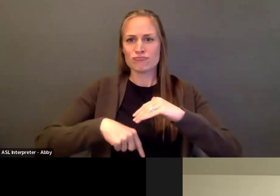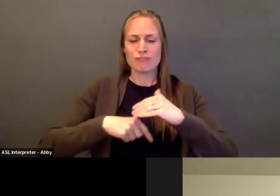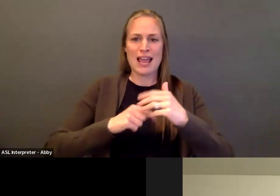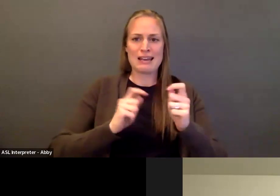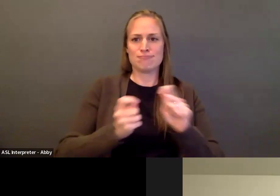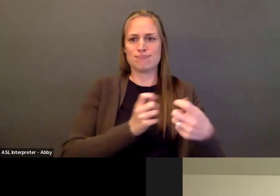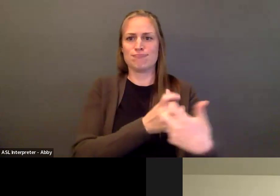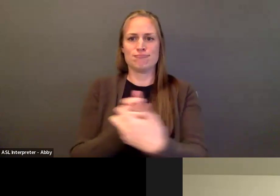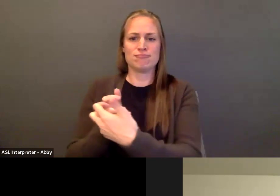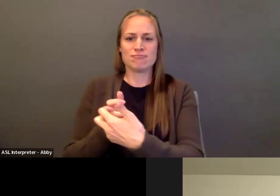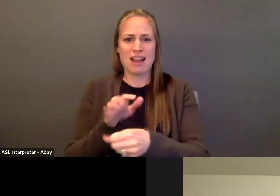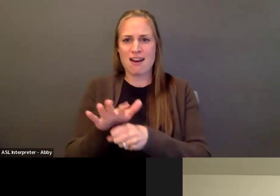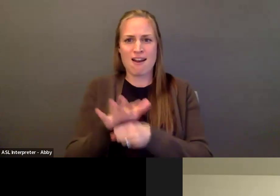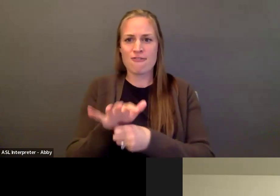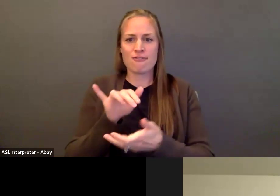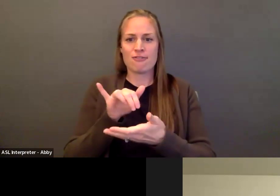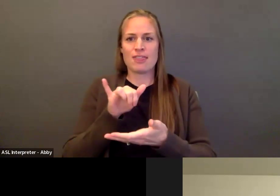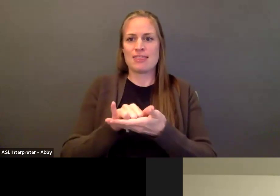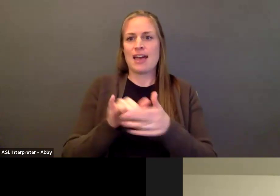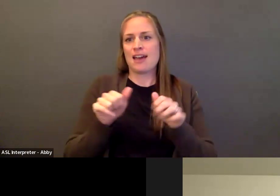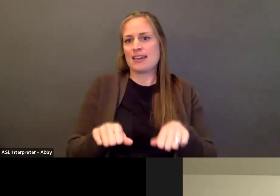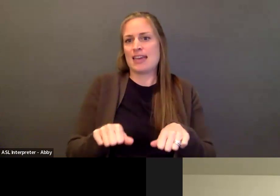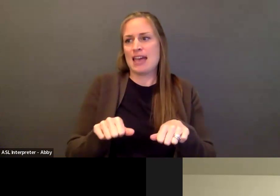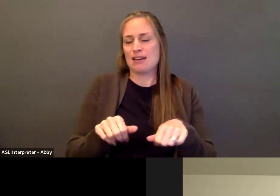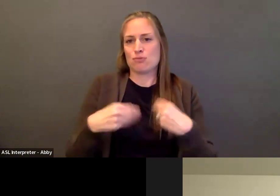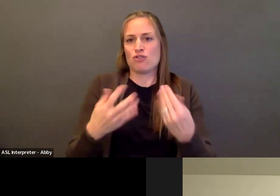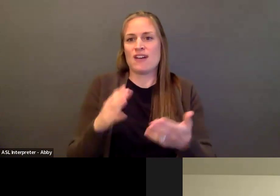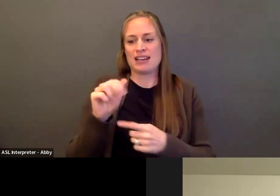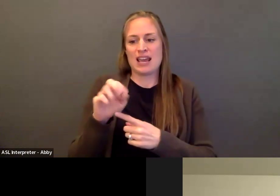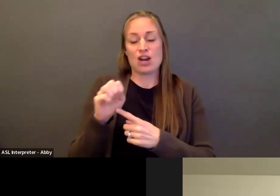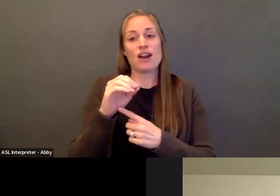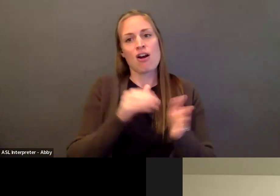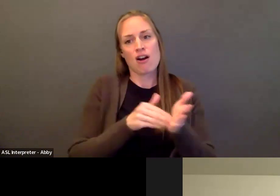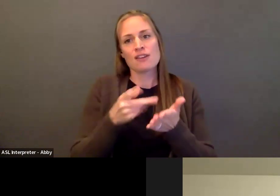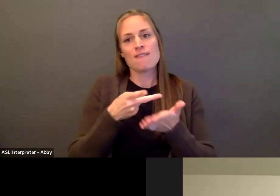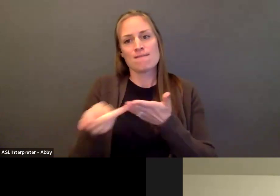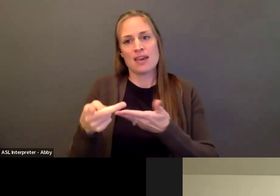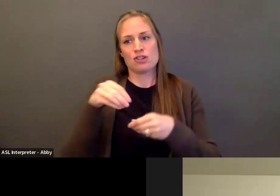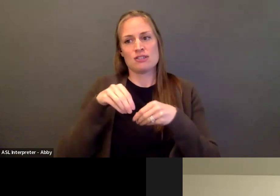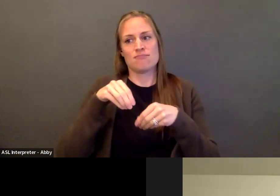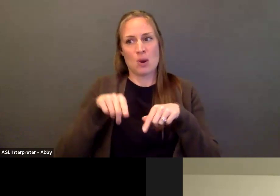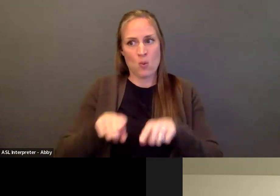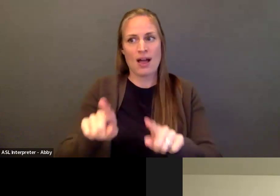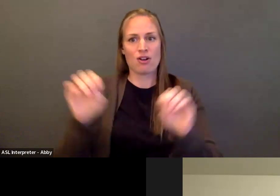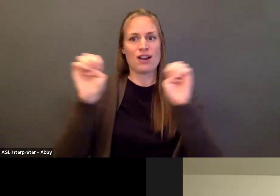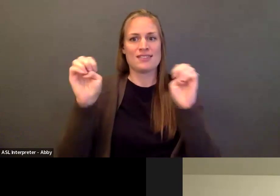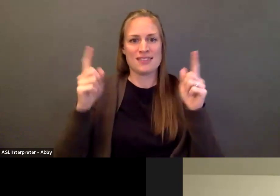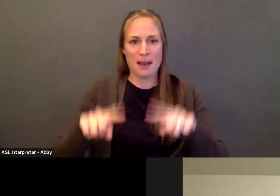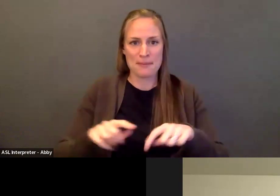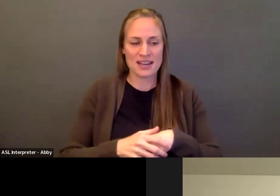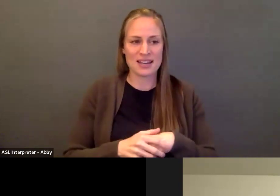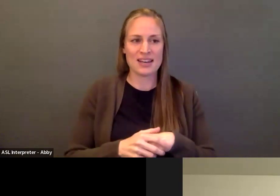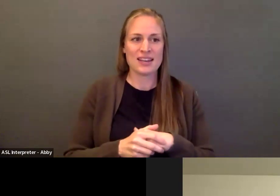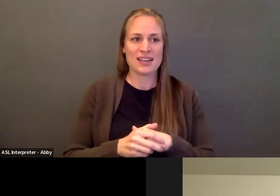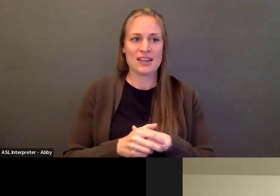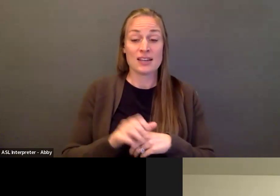and especially fails in the crisis response setting. So in terms of what you all